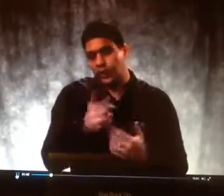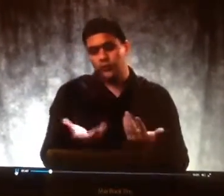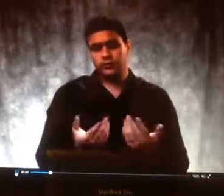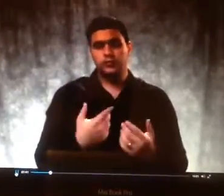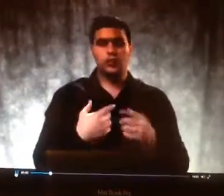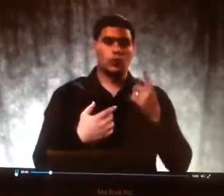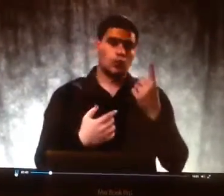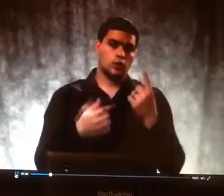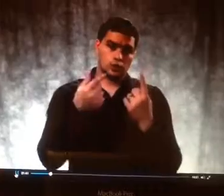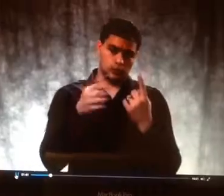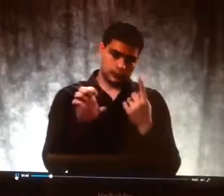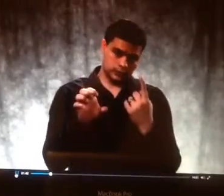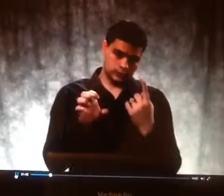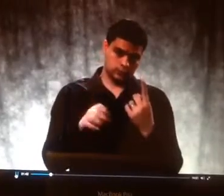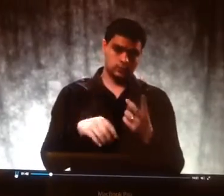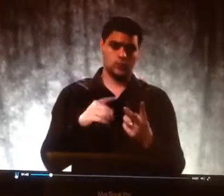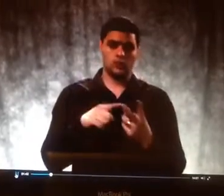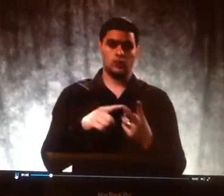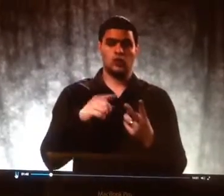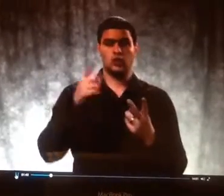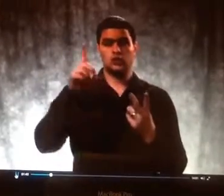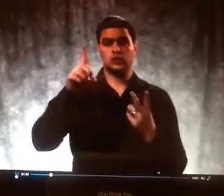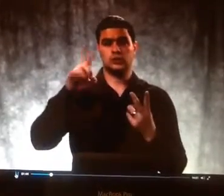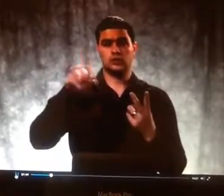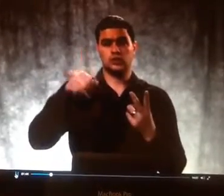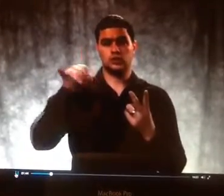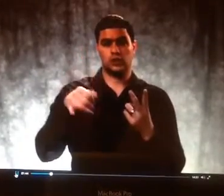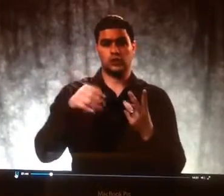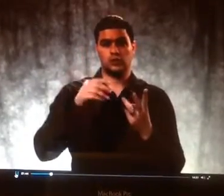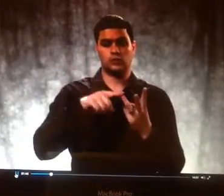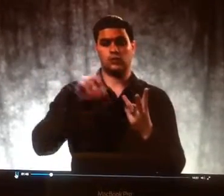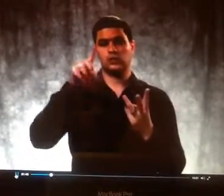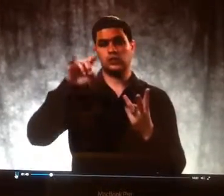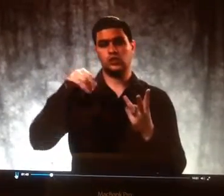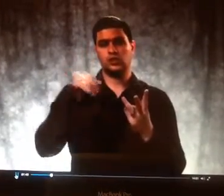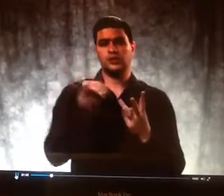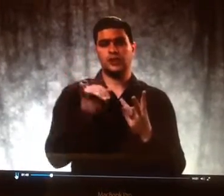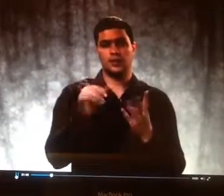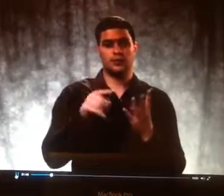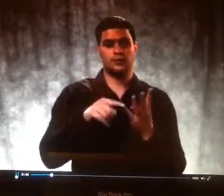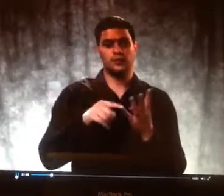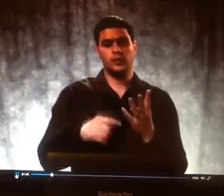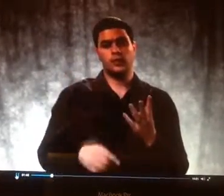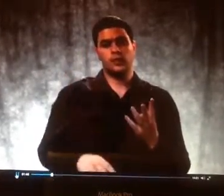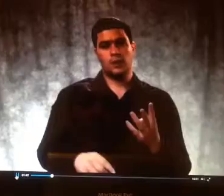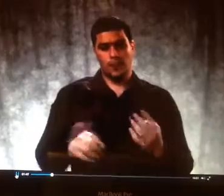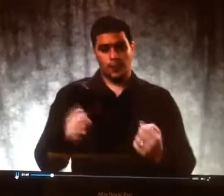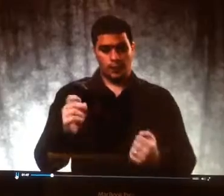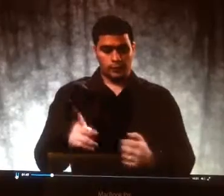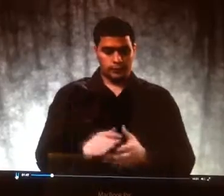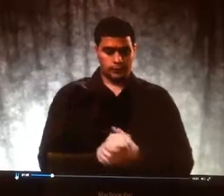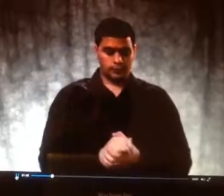companies. One is GE, and the others are with DJJ.